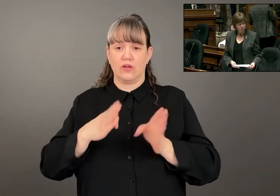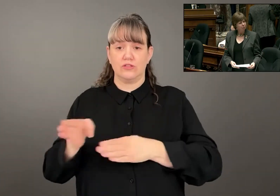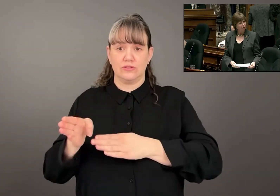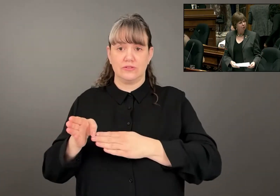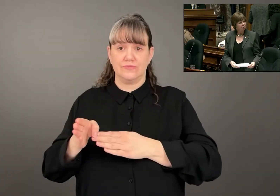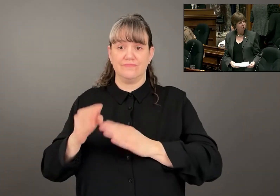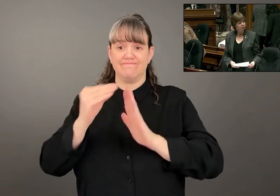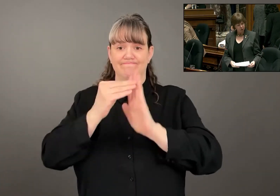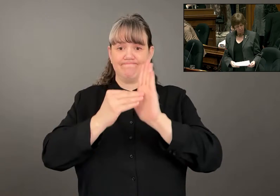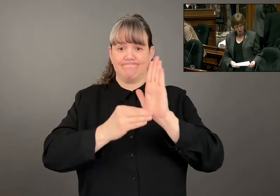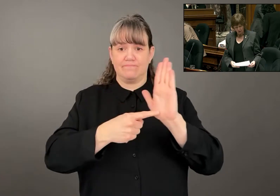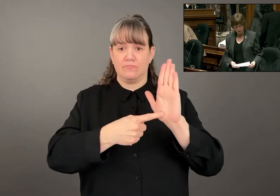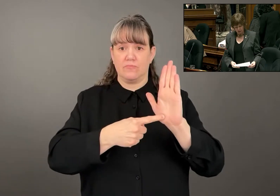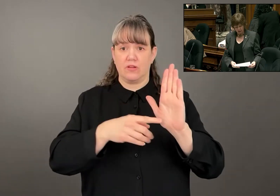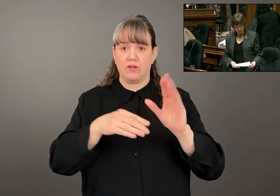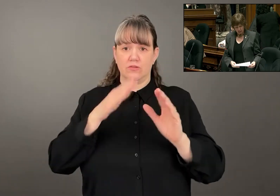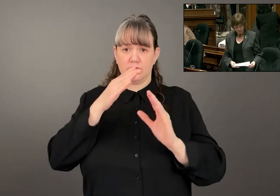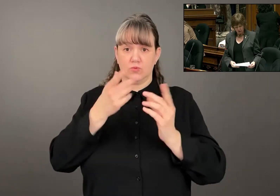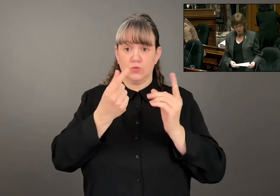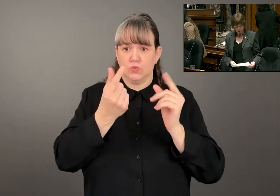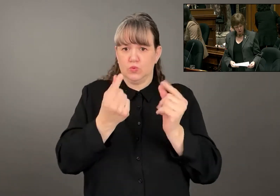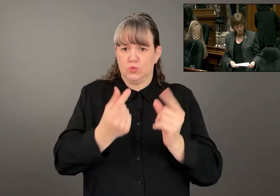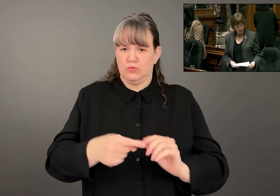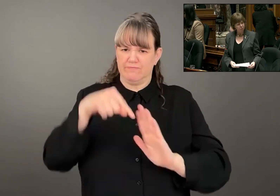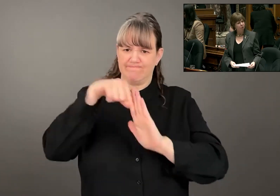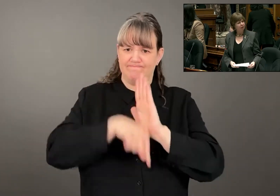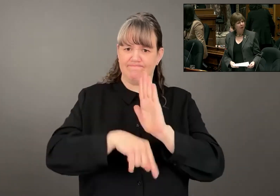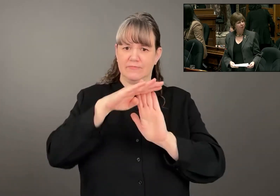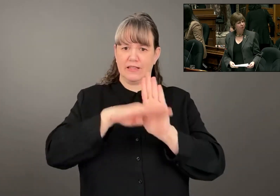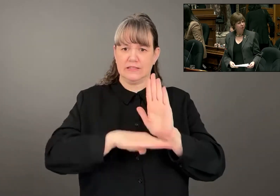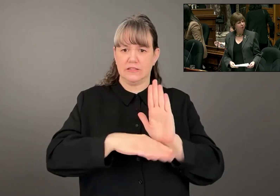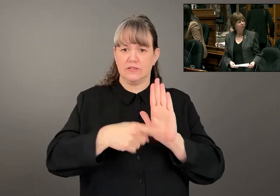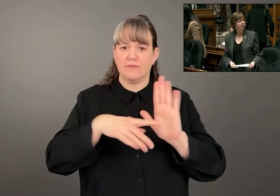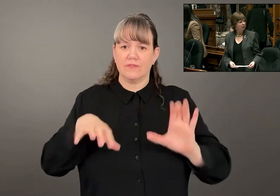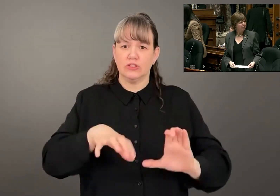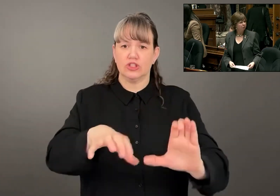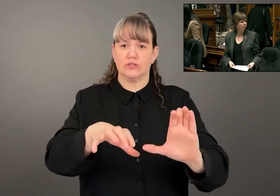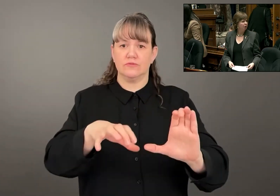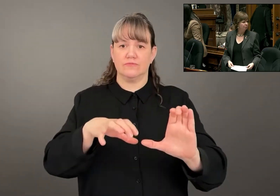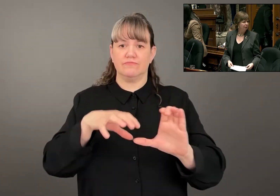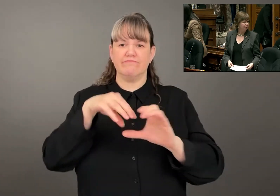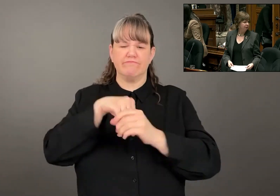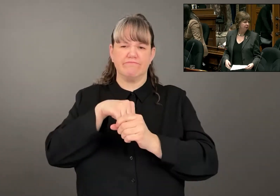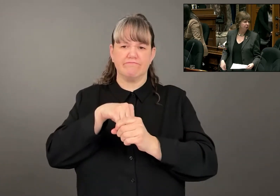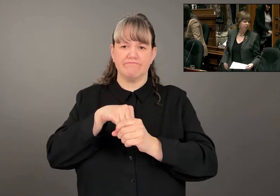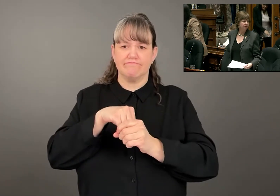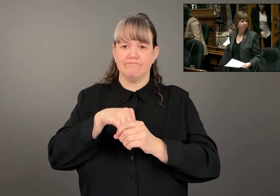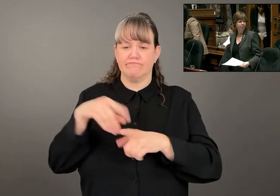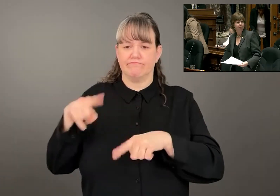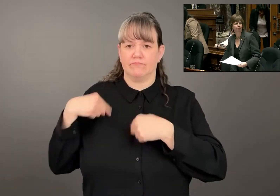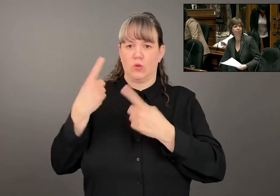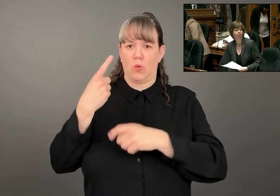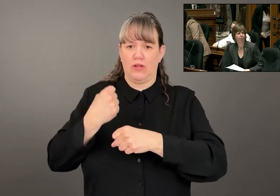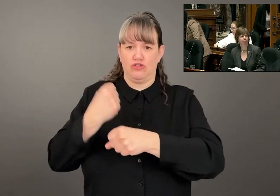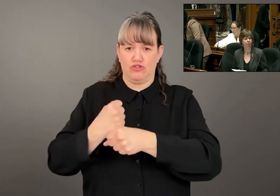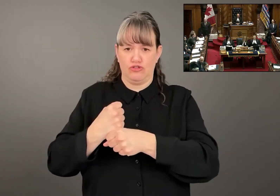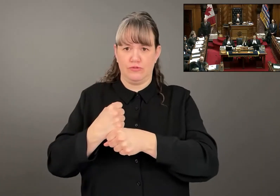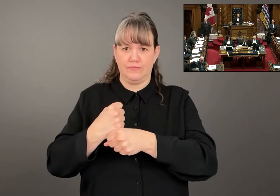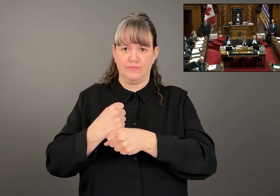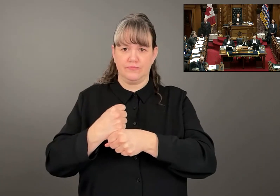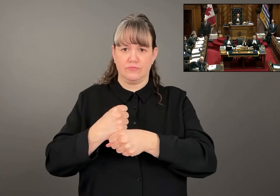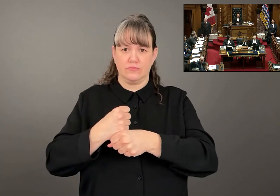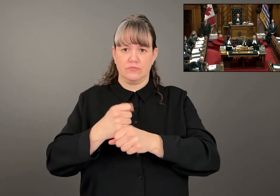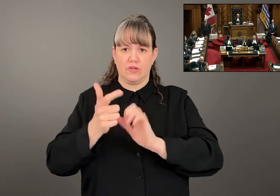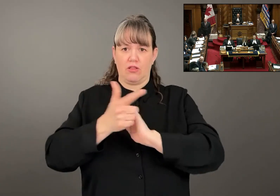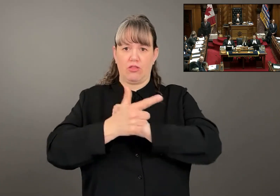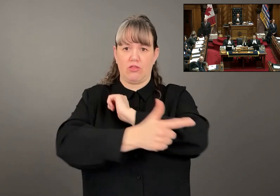that contributed to reducing poverty in the 2023 calendar year as required by legislation. Minister